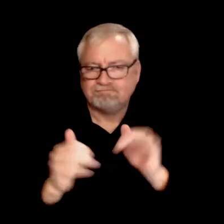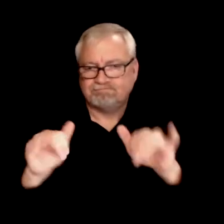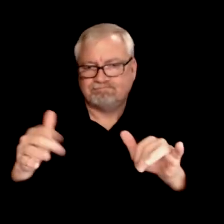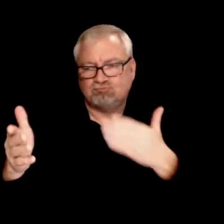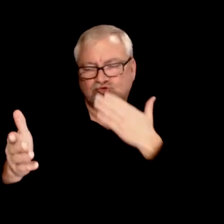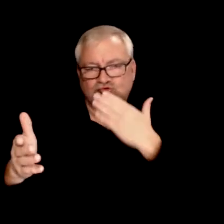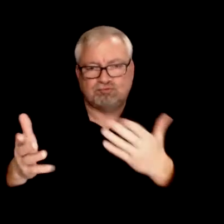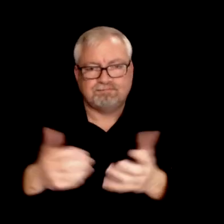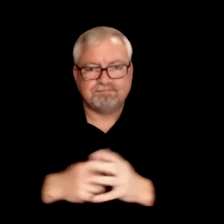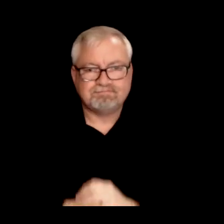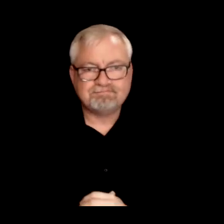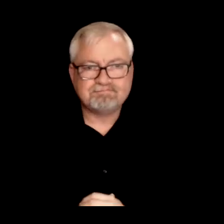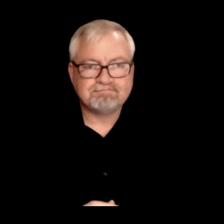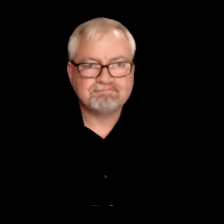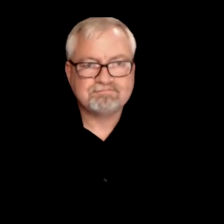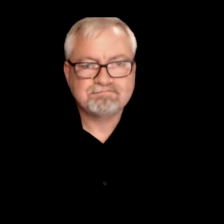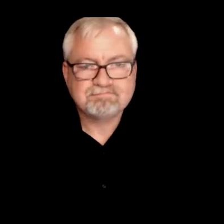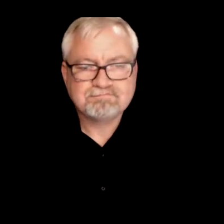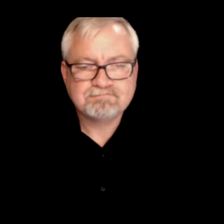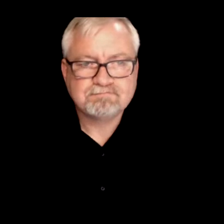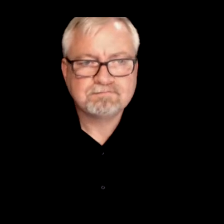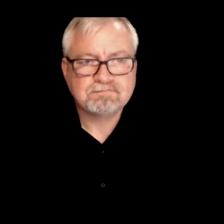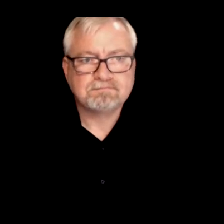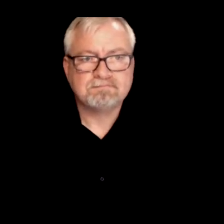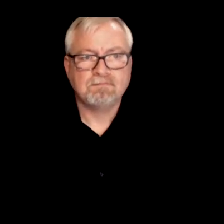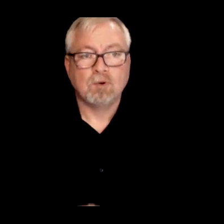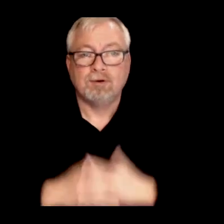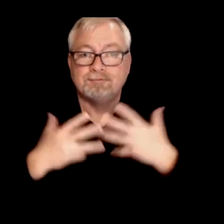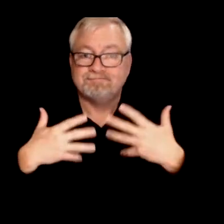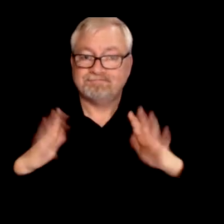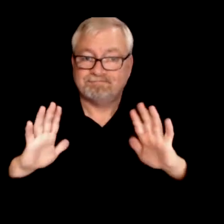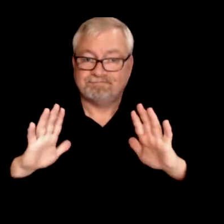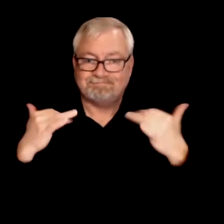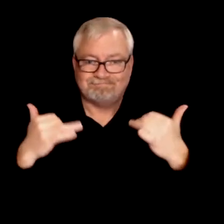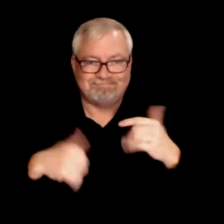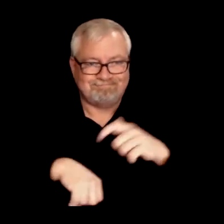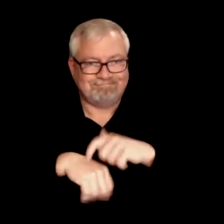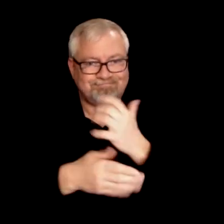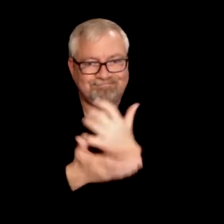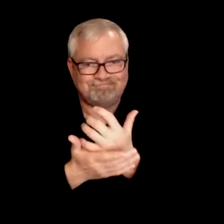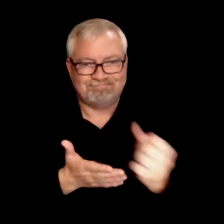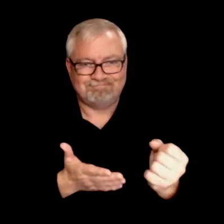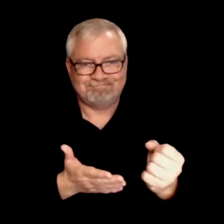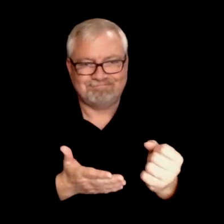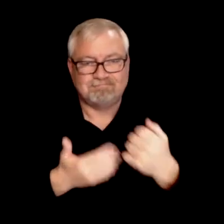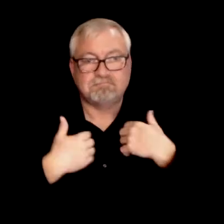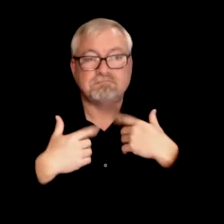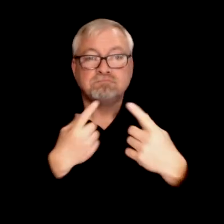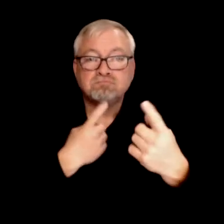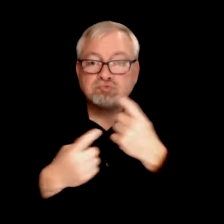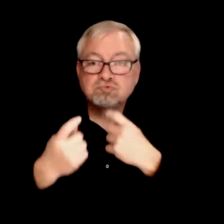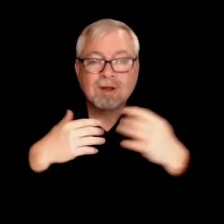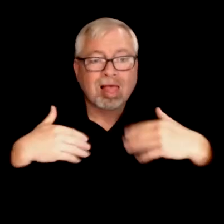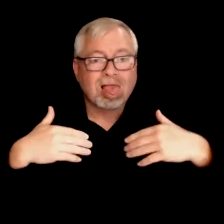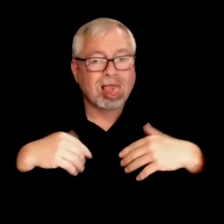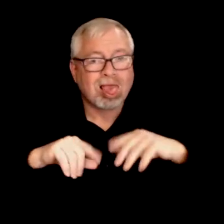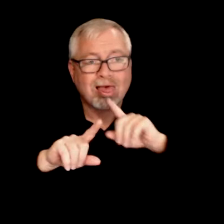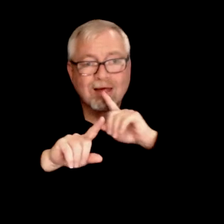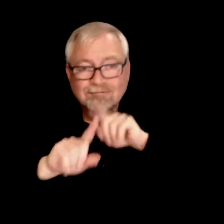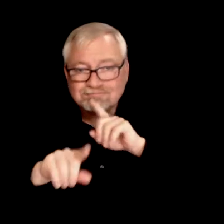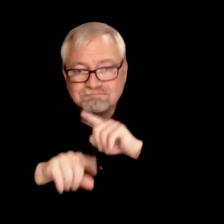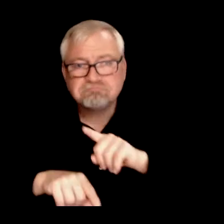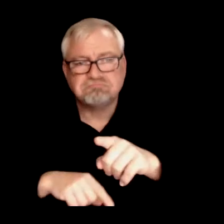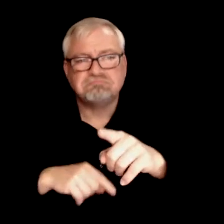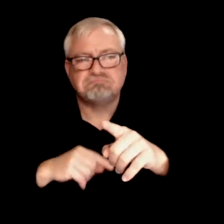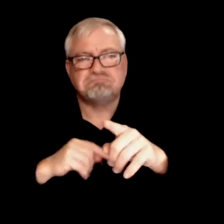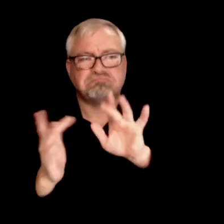Thank you very much. And that's all the time we have for today. If there was a question that you were not able to get answered, please feel free to reach out to our media team at Minnesota